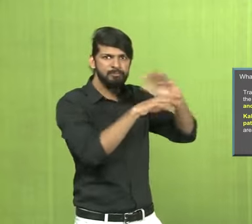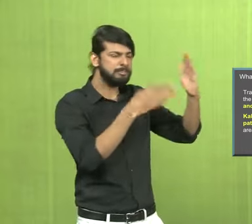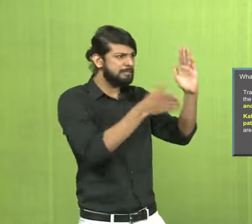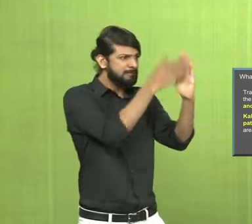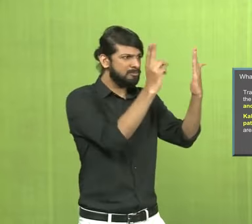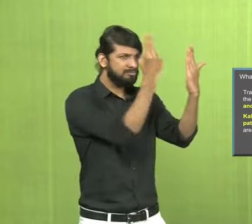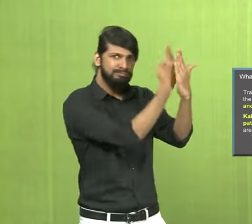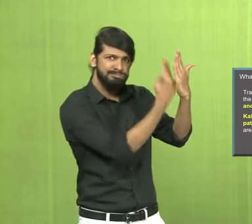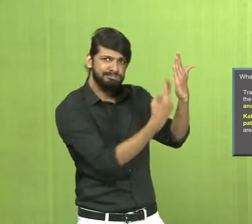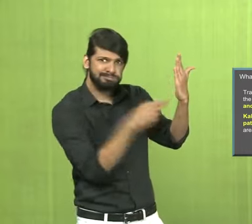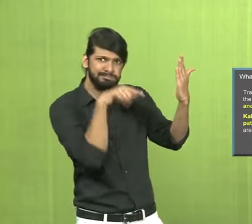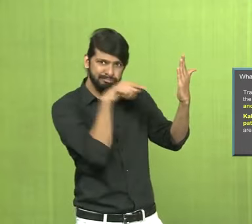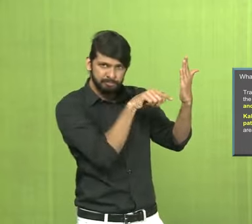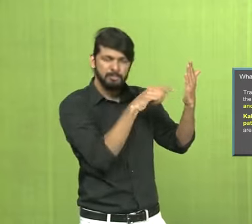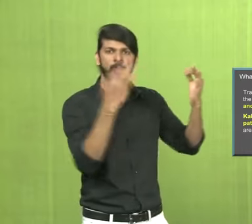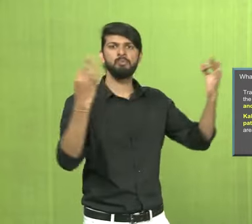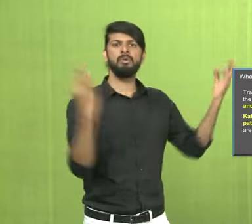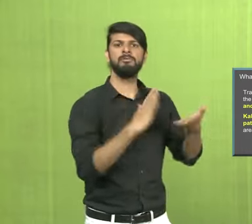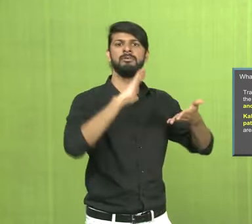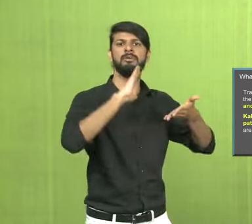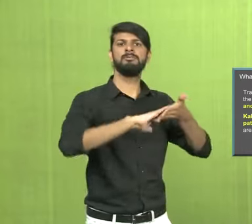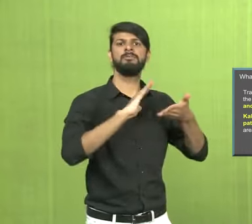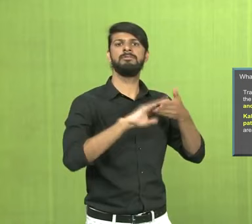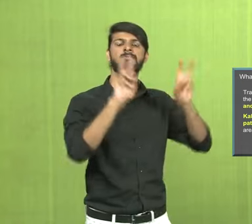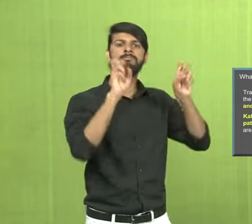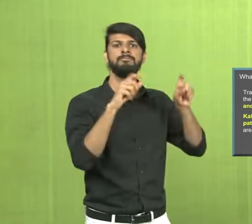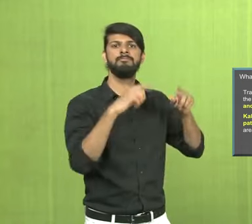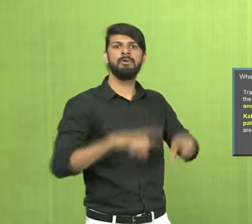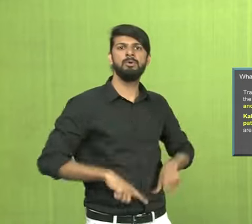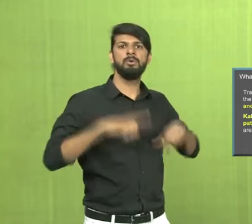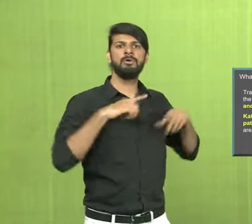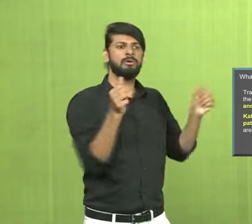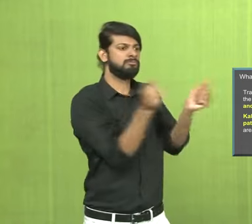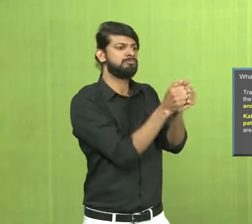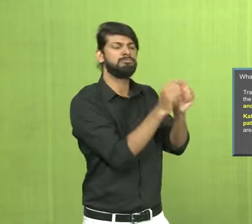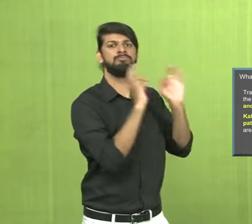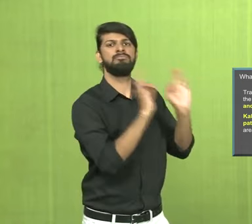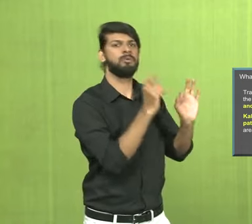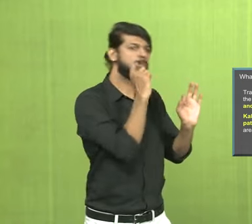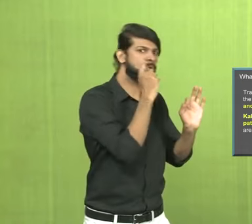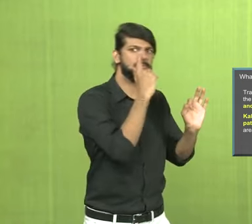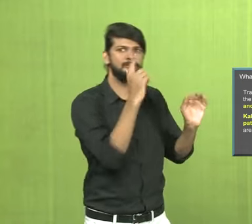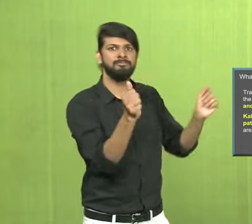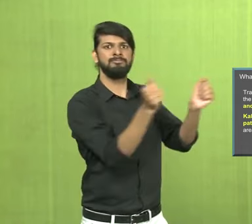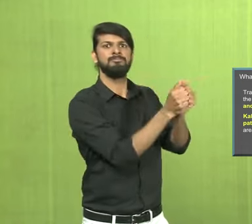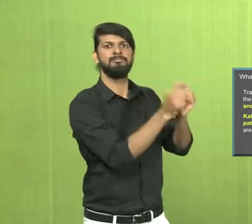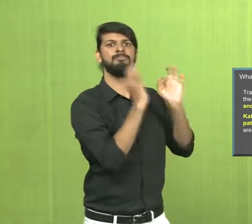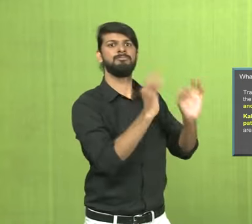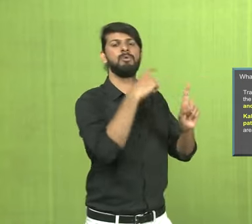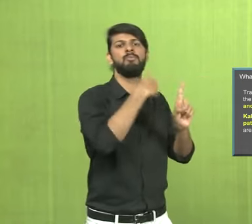and it is made in the groom's room, because the newlywed couple needs to be oriented about